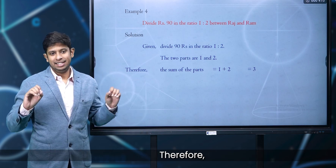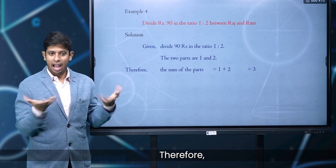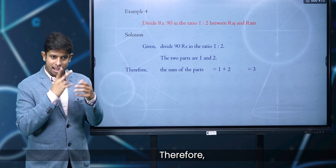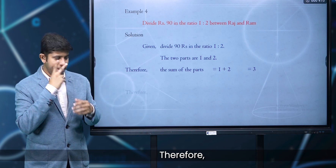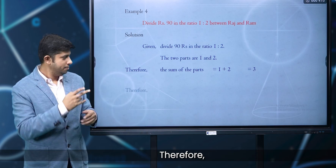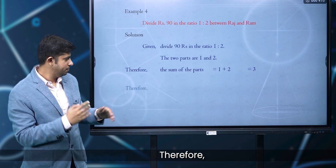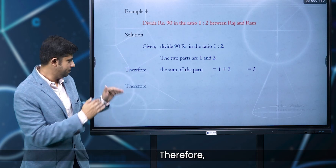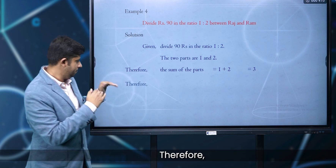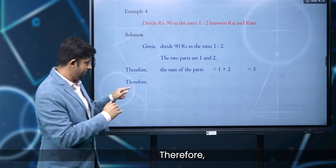Therefore,